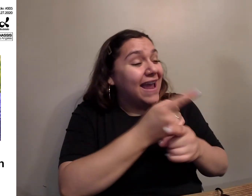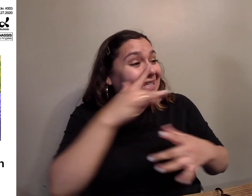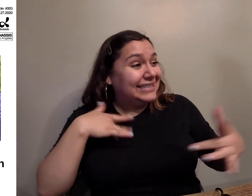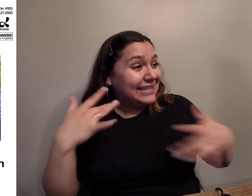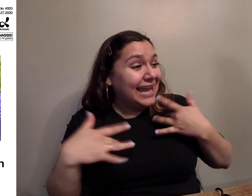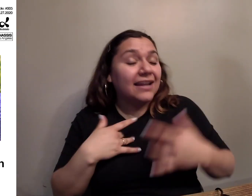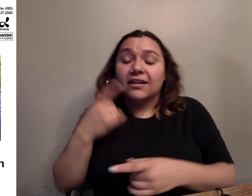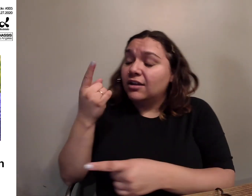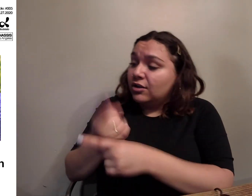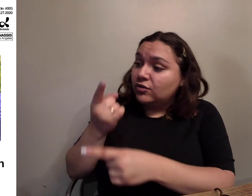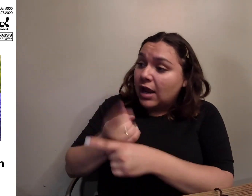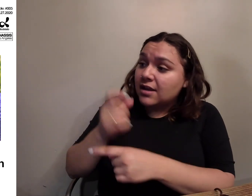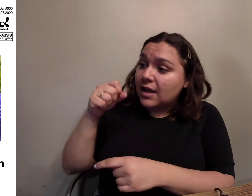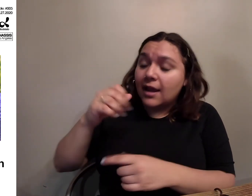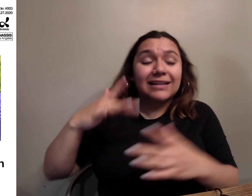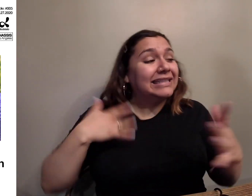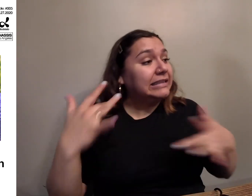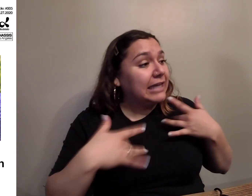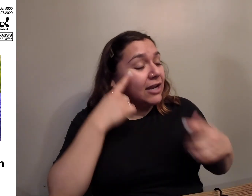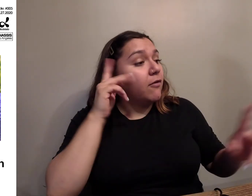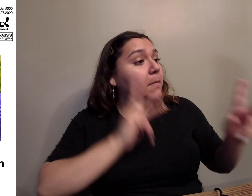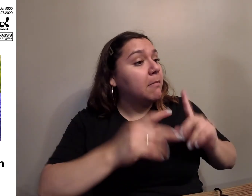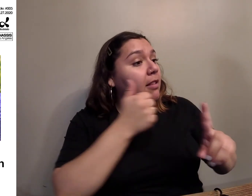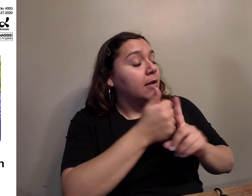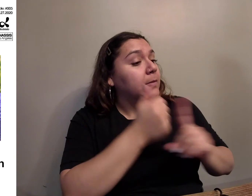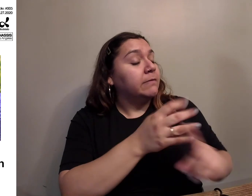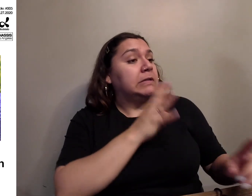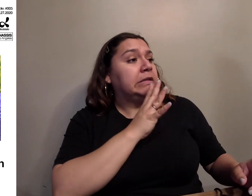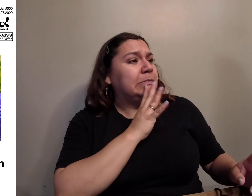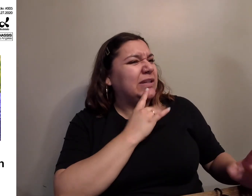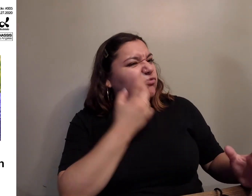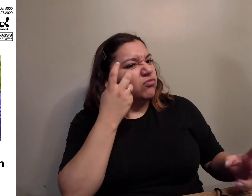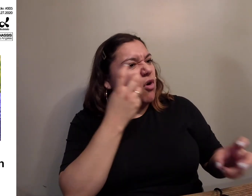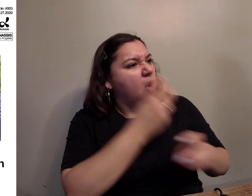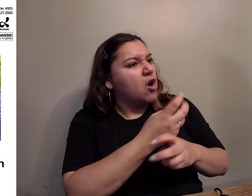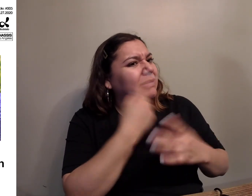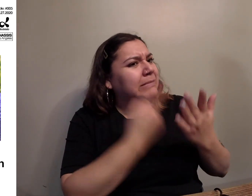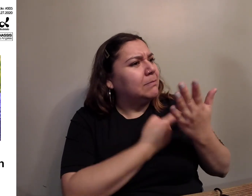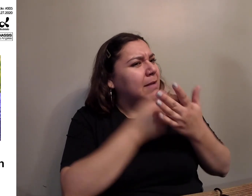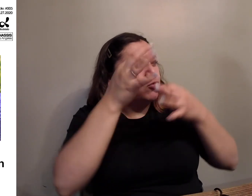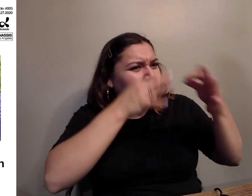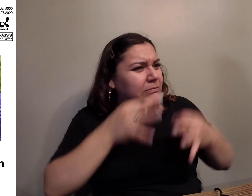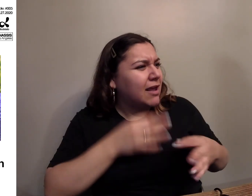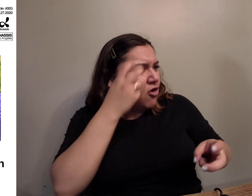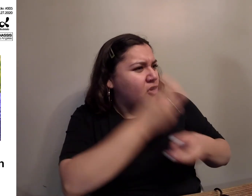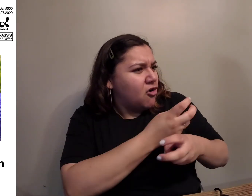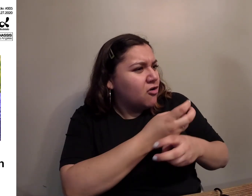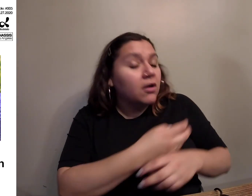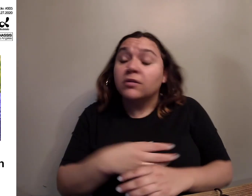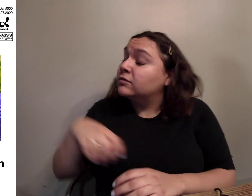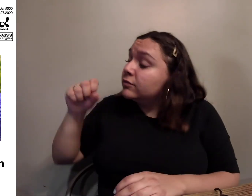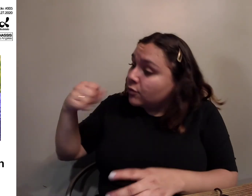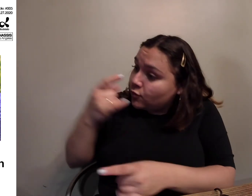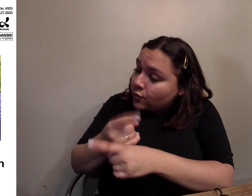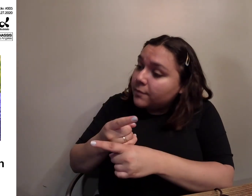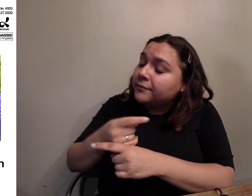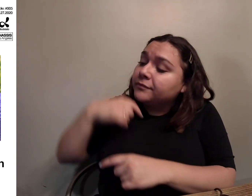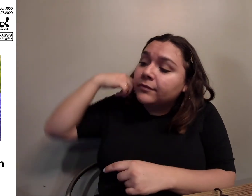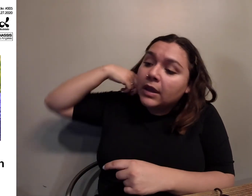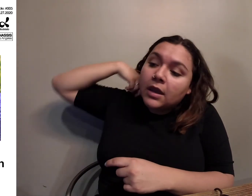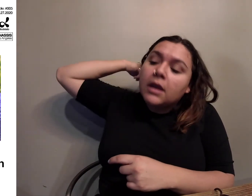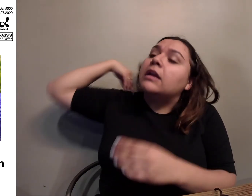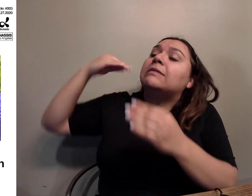Yeah, it's exciting, and for people to articulate what is difficult. Yes, and it's more